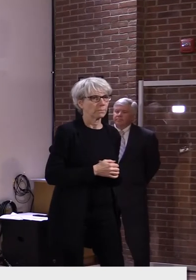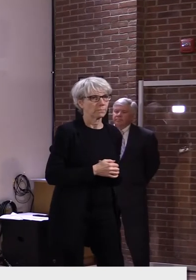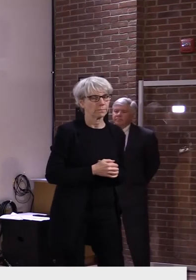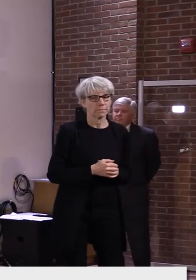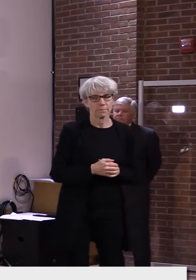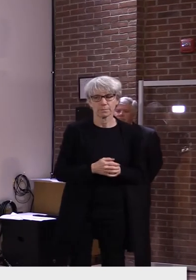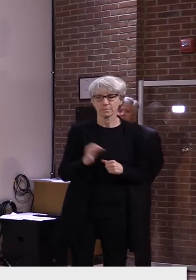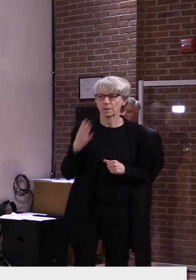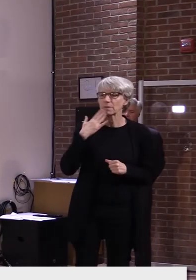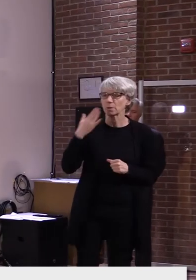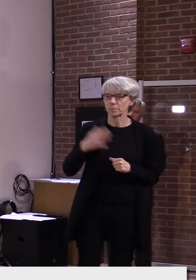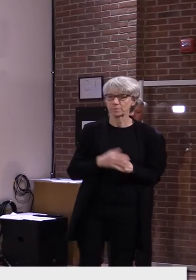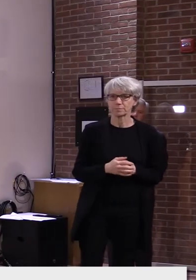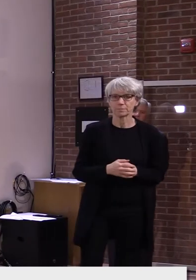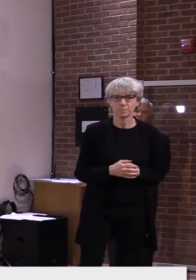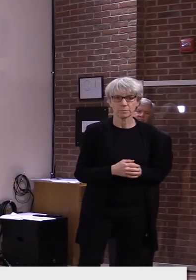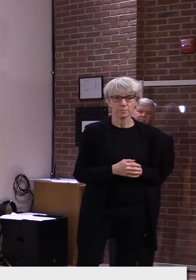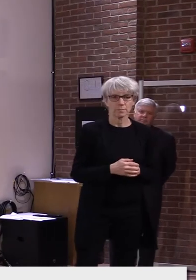Thanks.